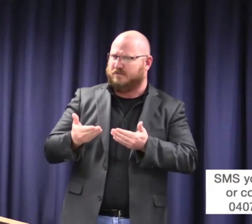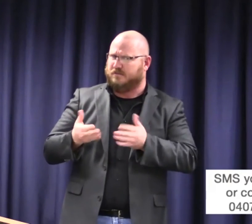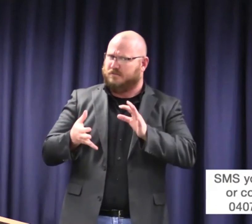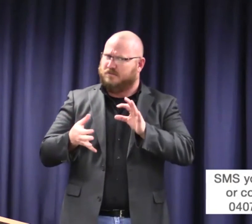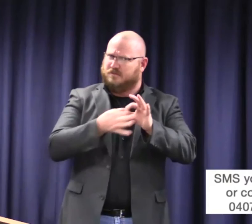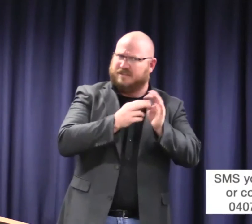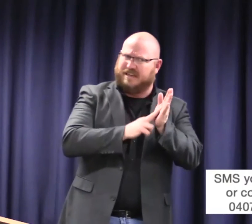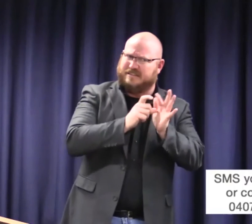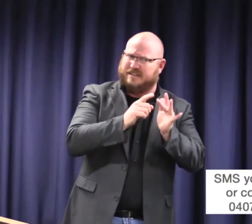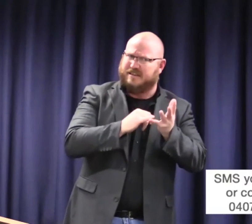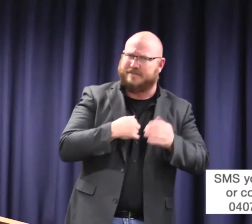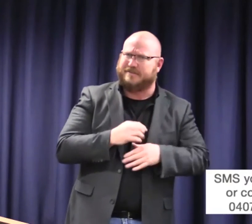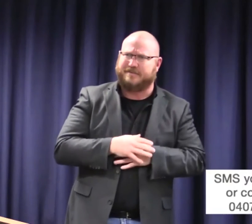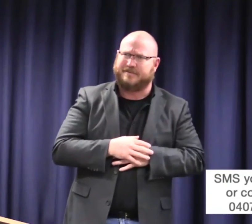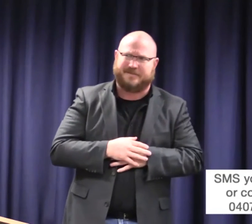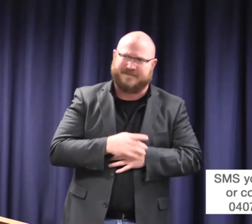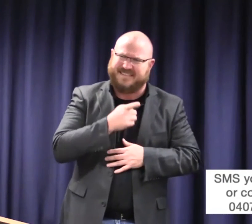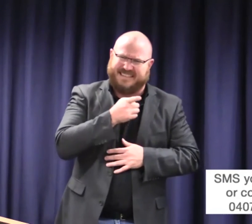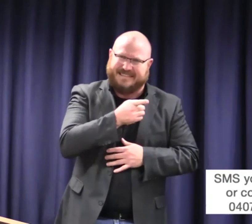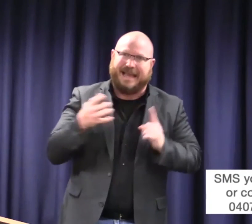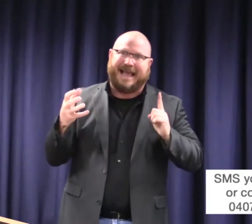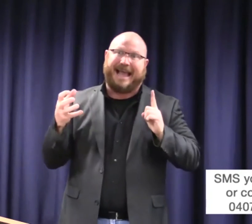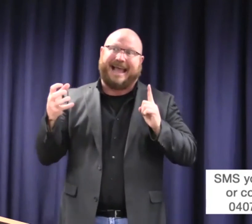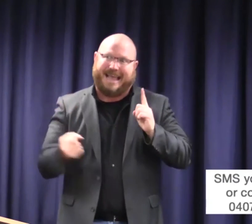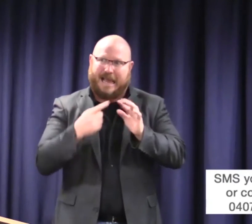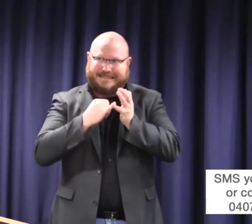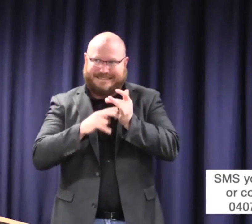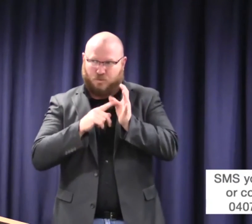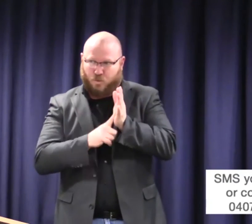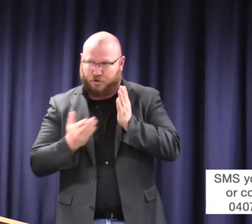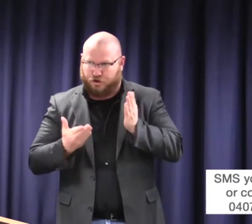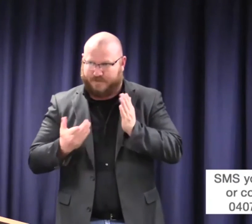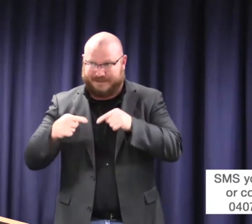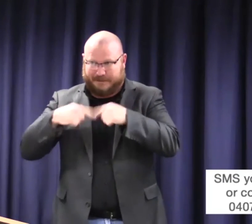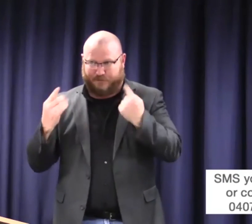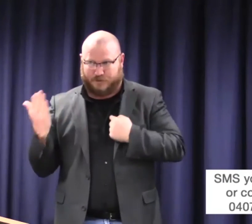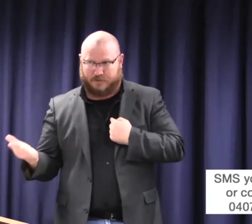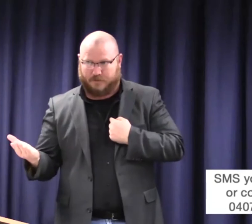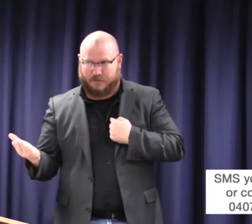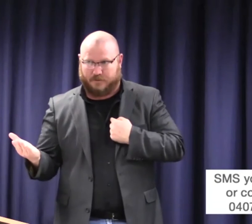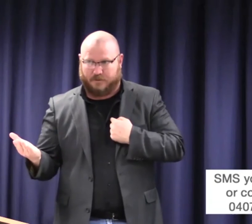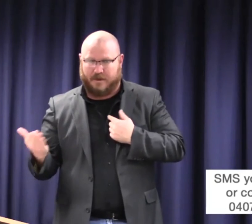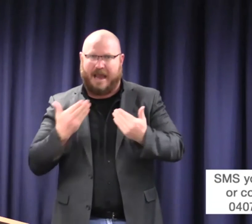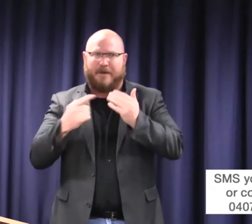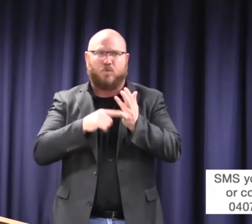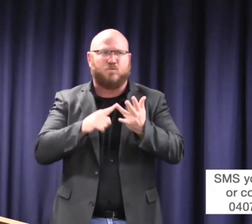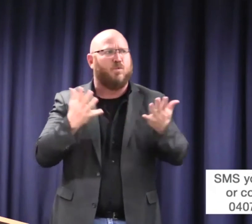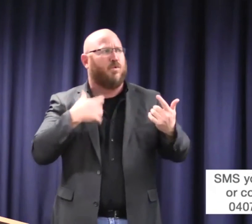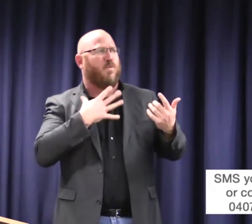And that's why I still am so confused as to why medical services would transition under